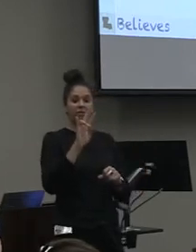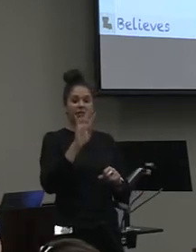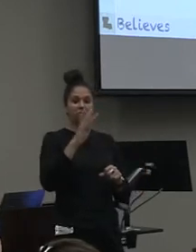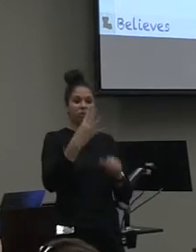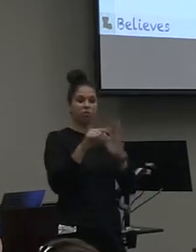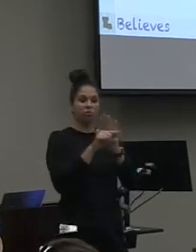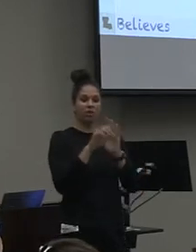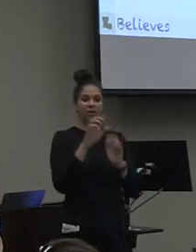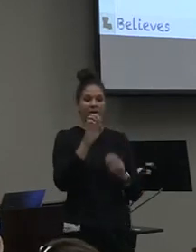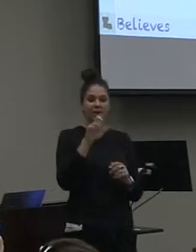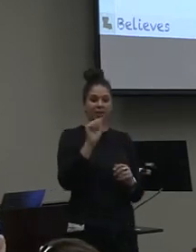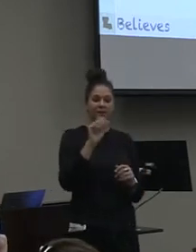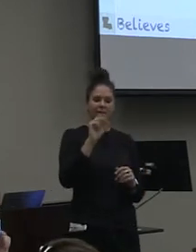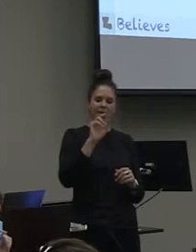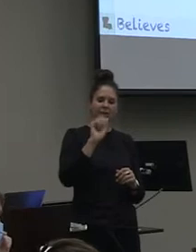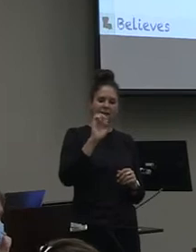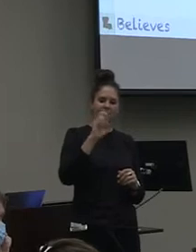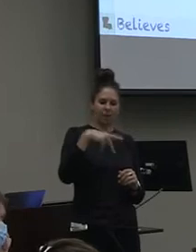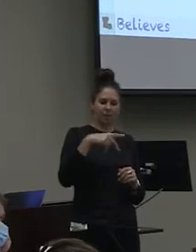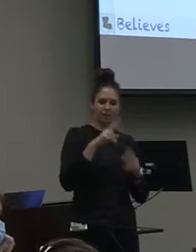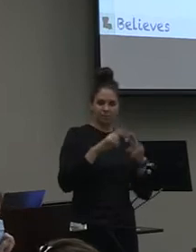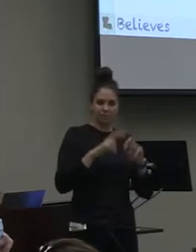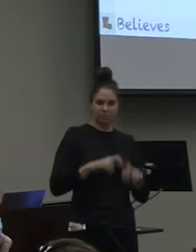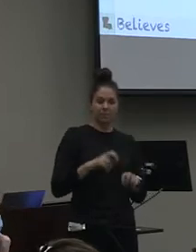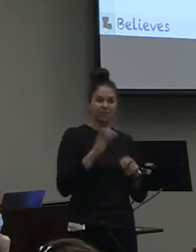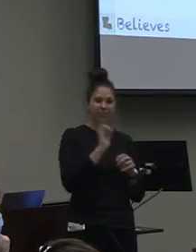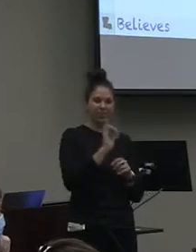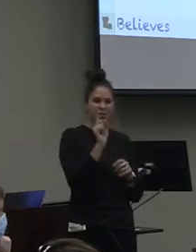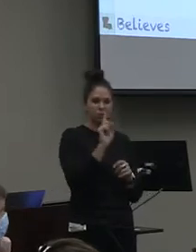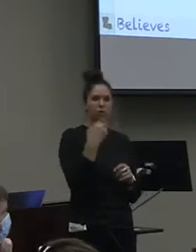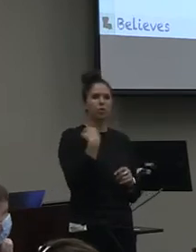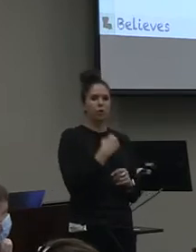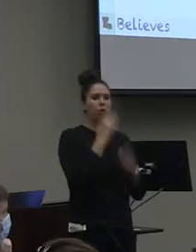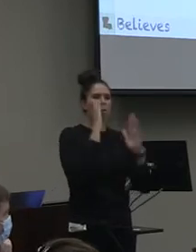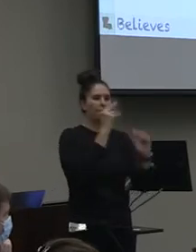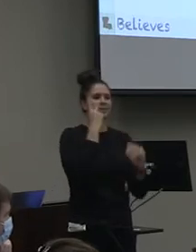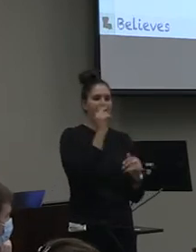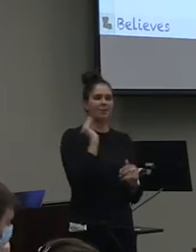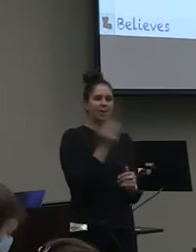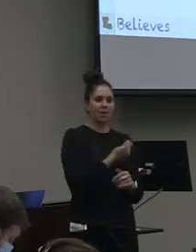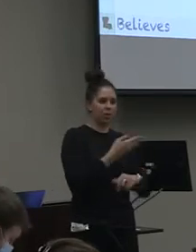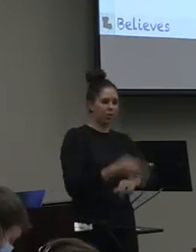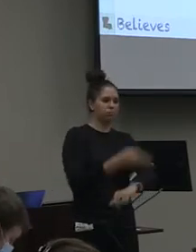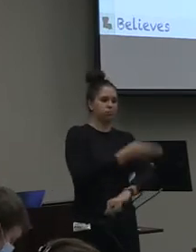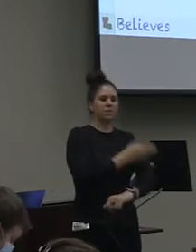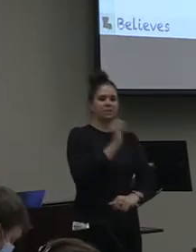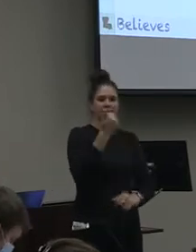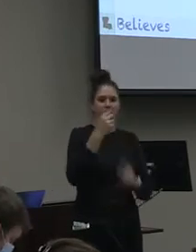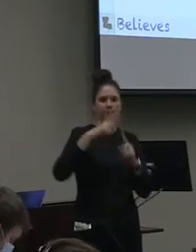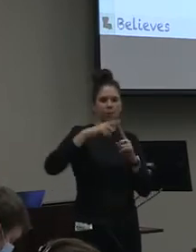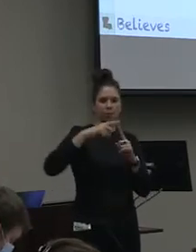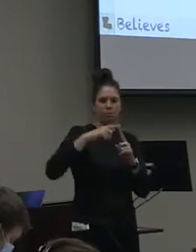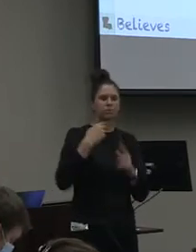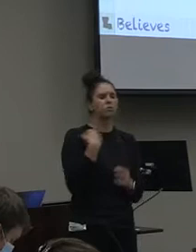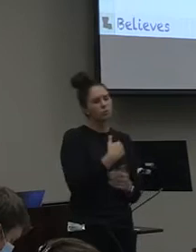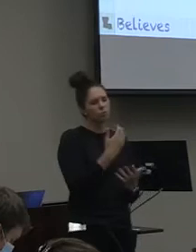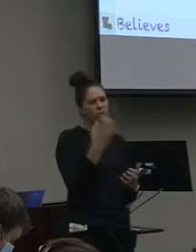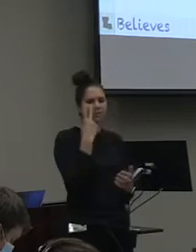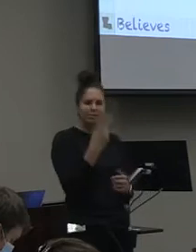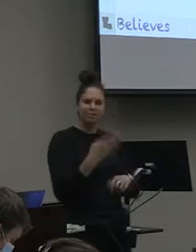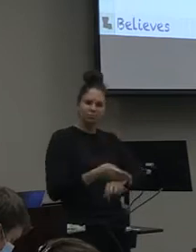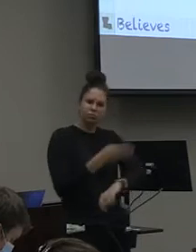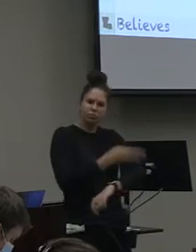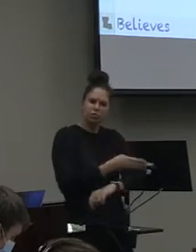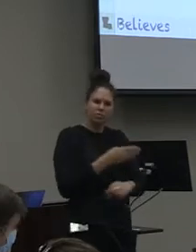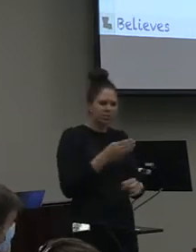ELA NAEP assessment, that is where we're hoping to see our 10-point scale score. Of course, we're wanting to see